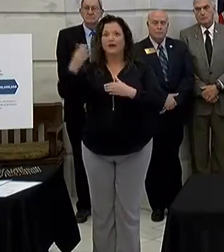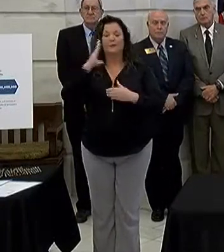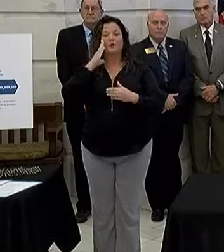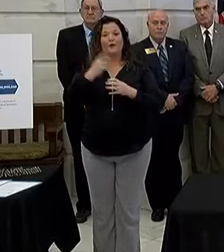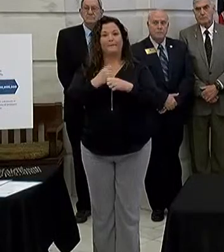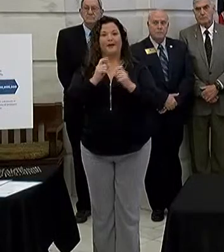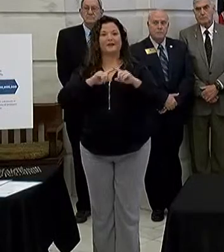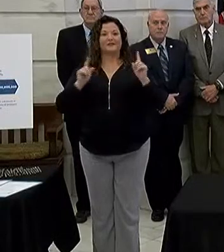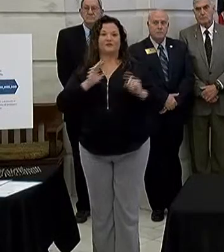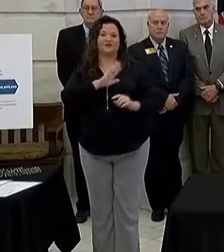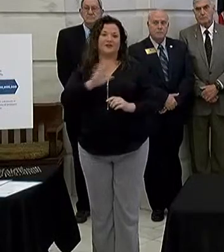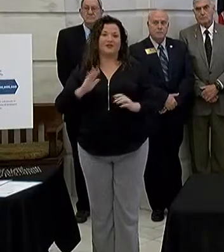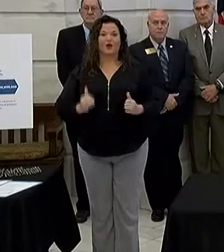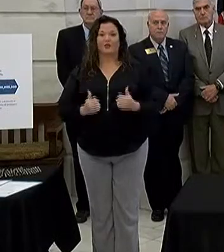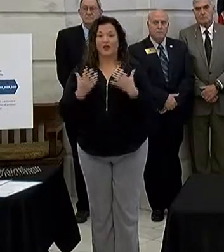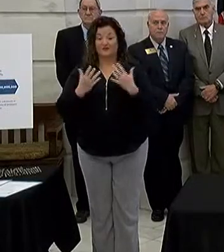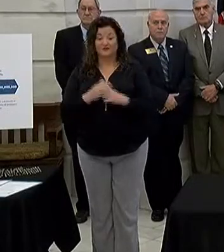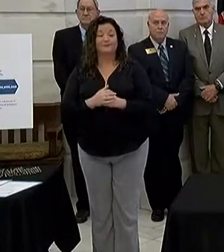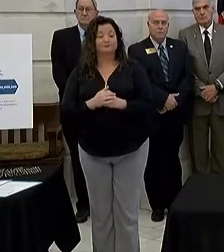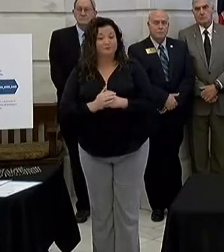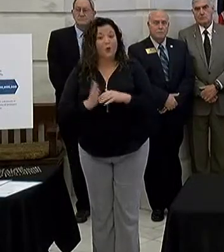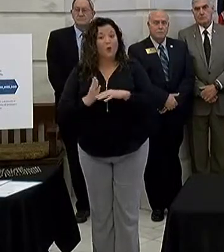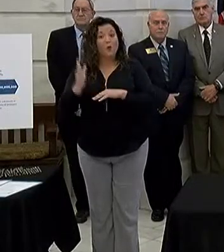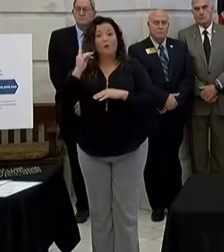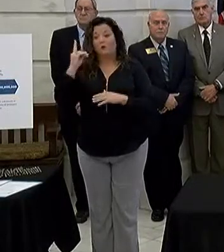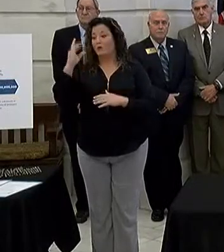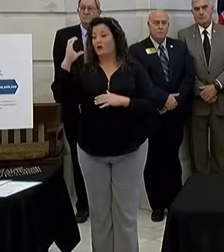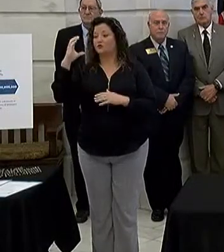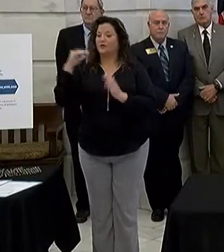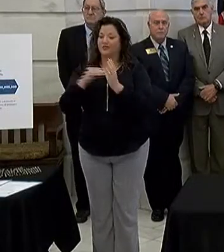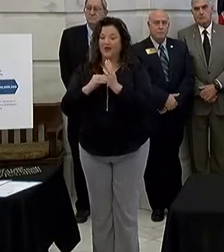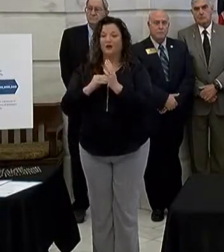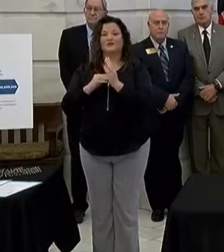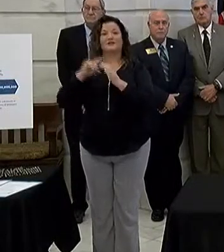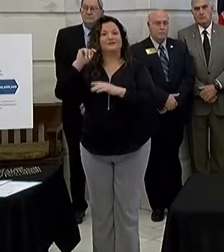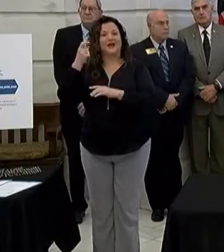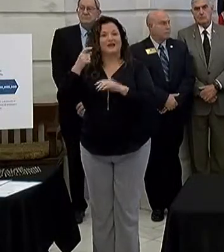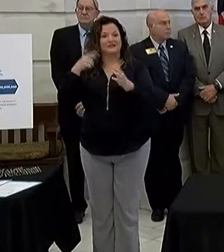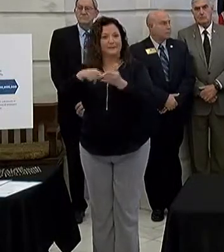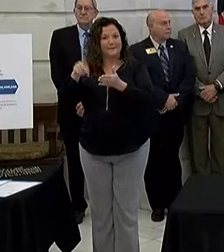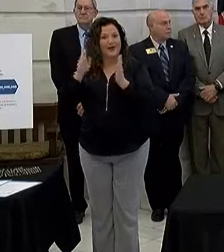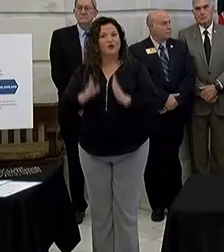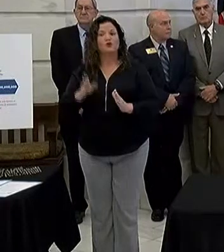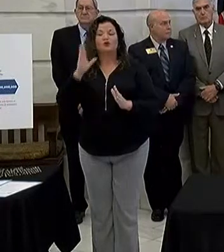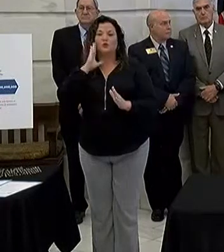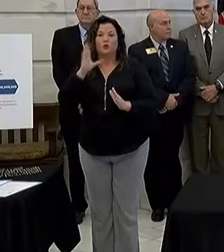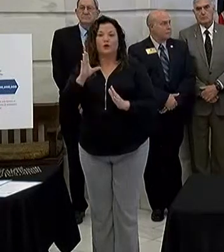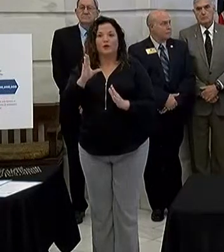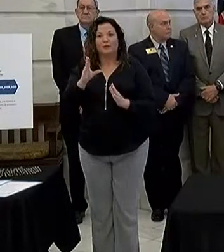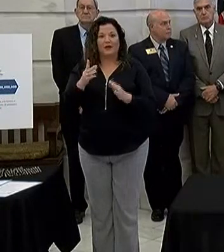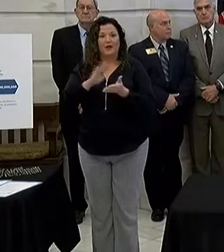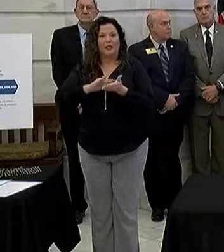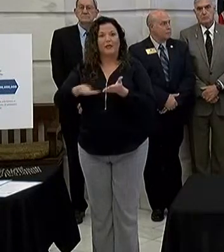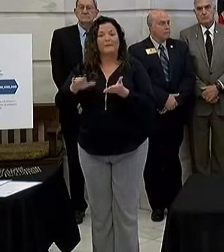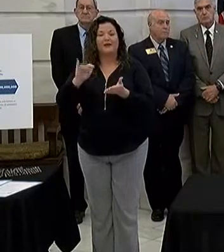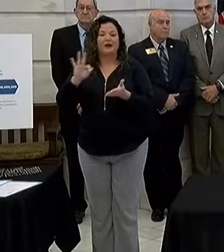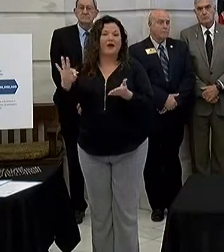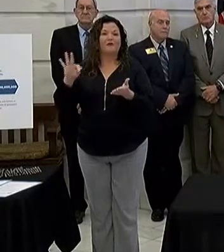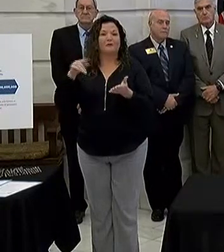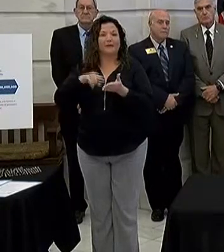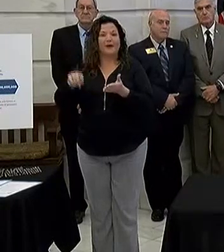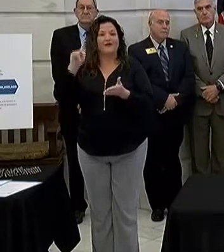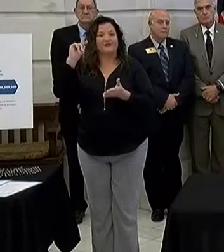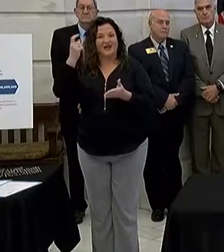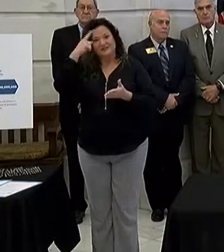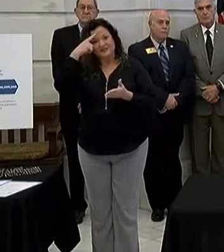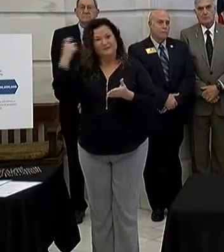lives. Over 100,000 taxpayers will be eliminated from the payment of taxes as a result